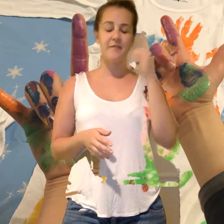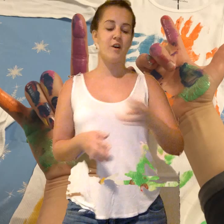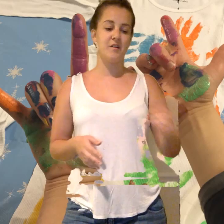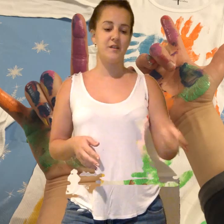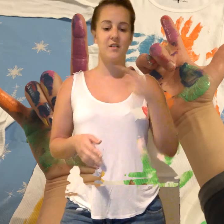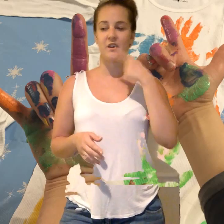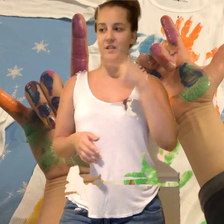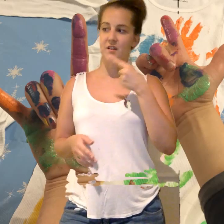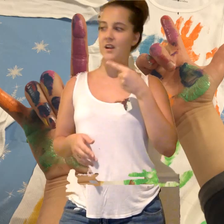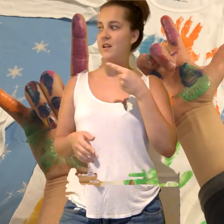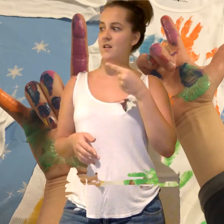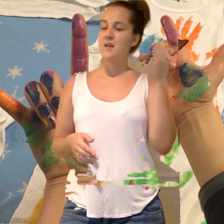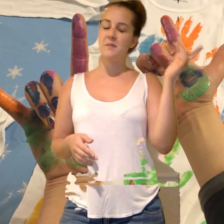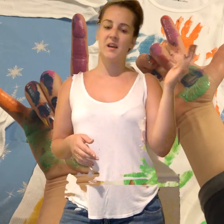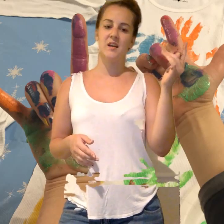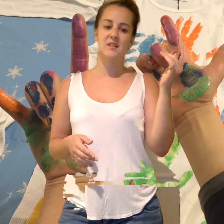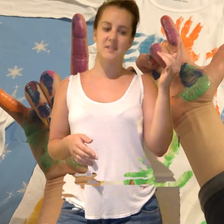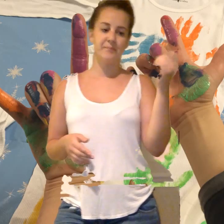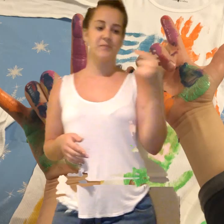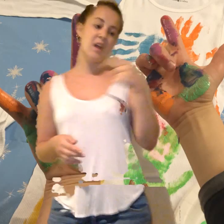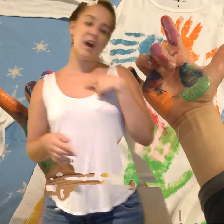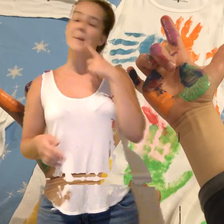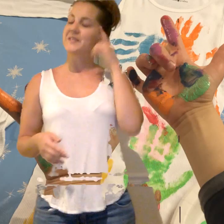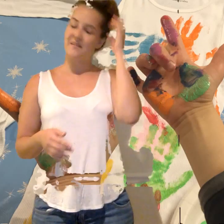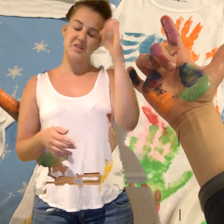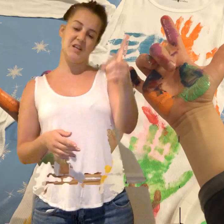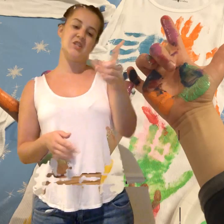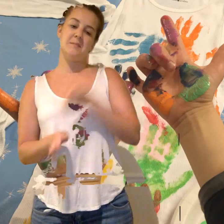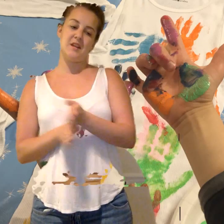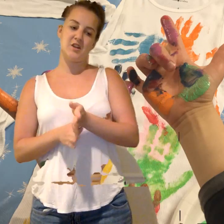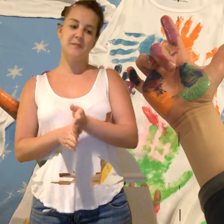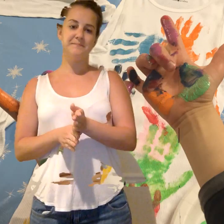hard of hearing, or hearing because I'm a deaf education major.